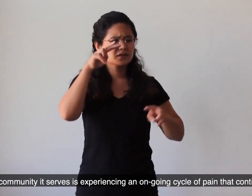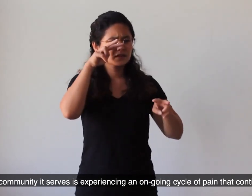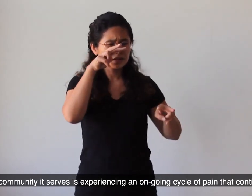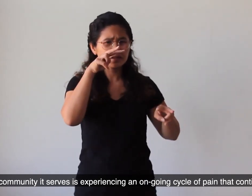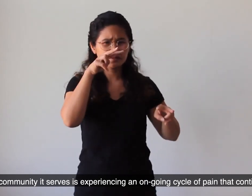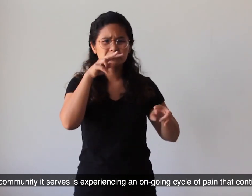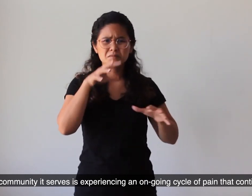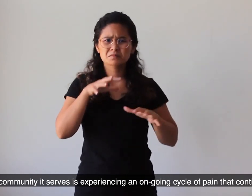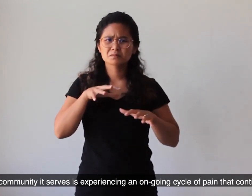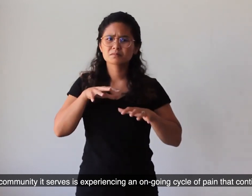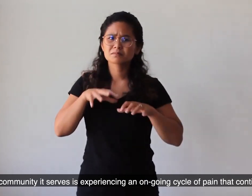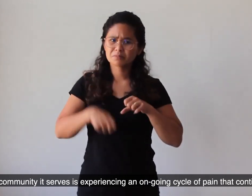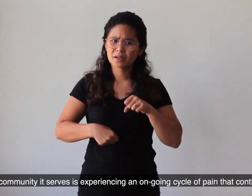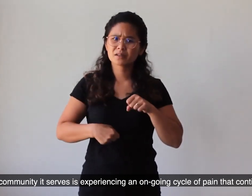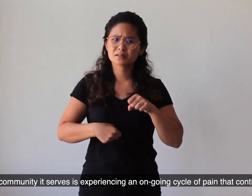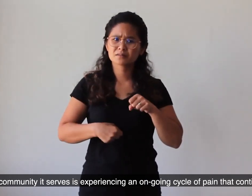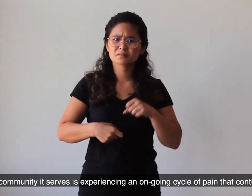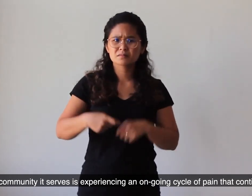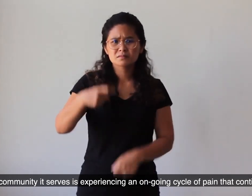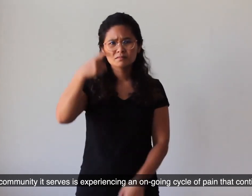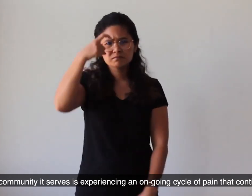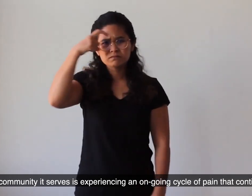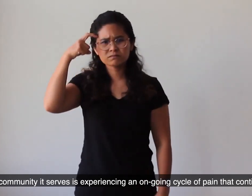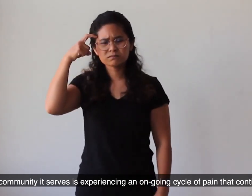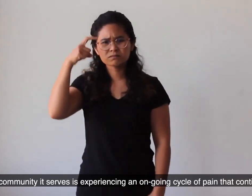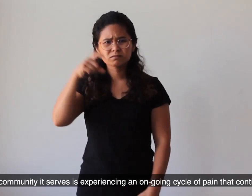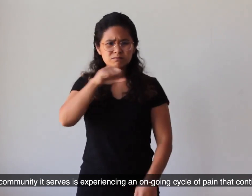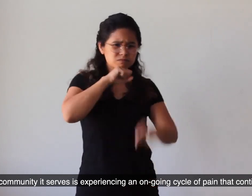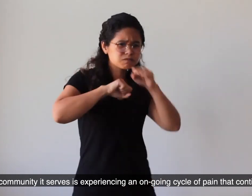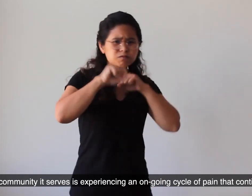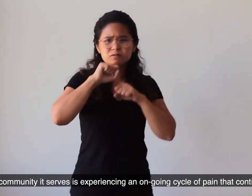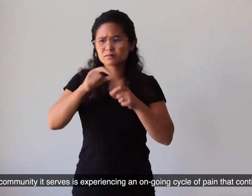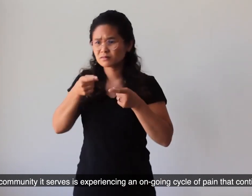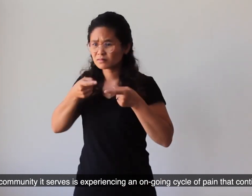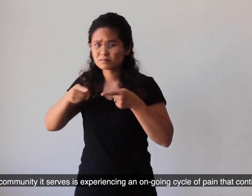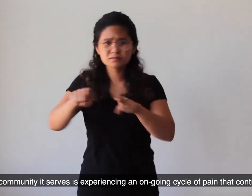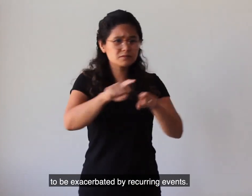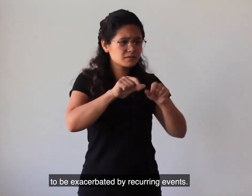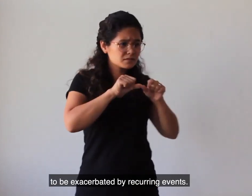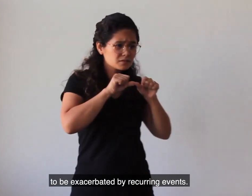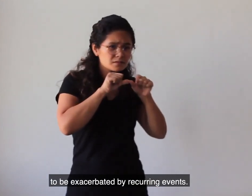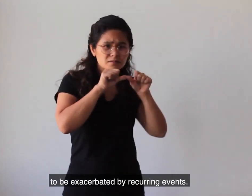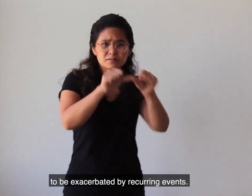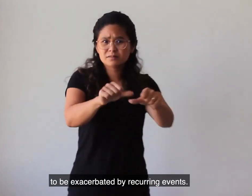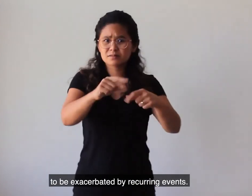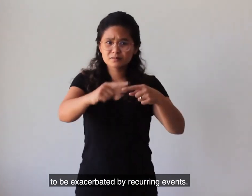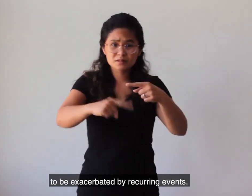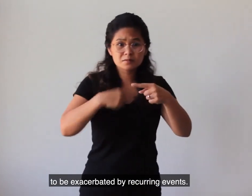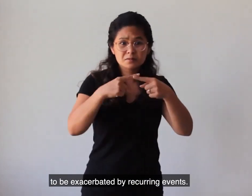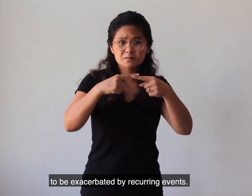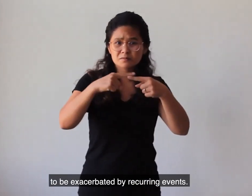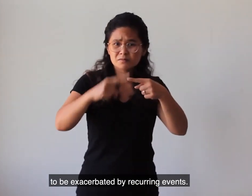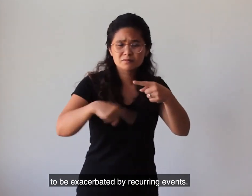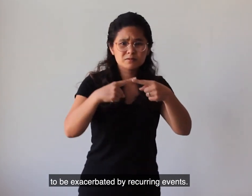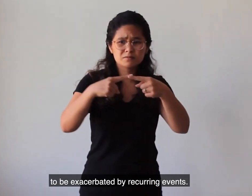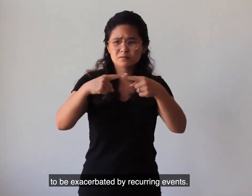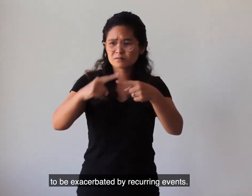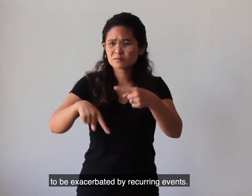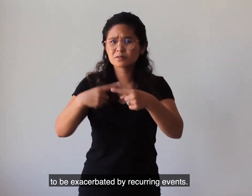is experiencing an ongoing cycle of pain that continues to be exacerbated by recurring events.